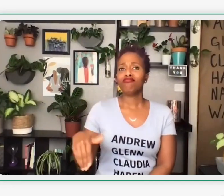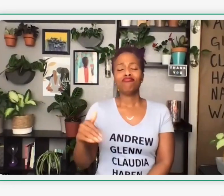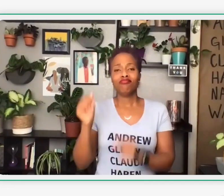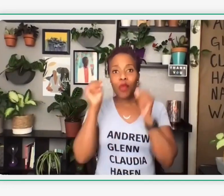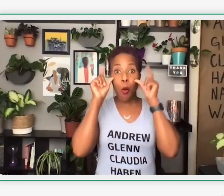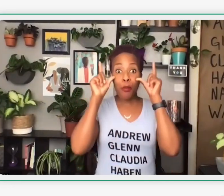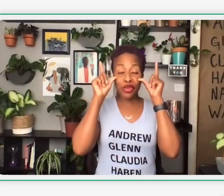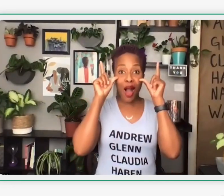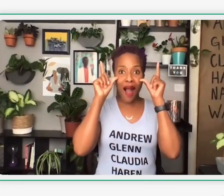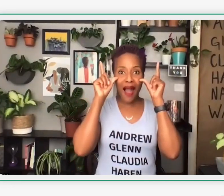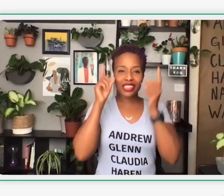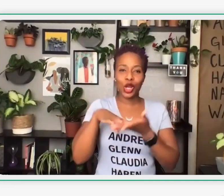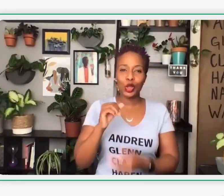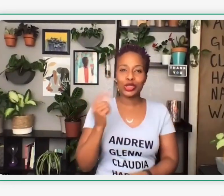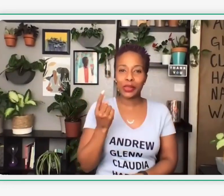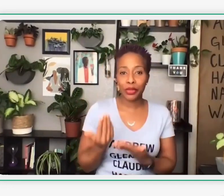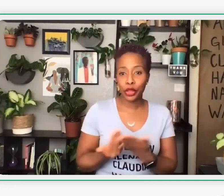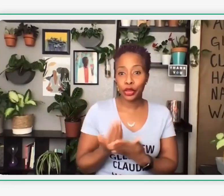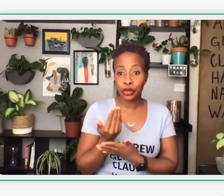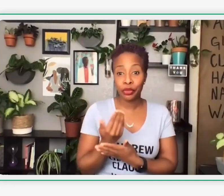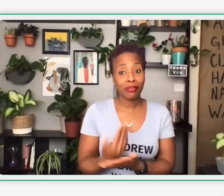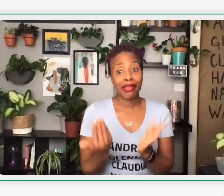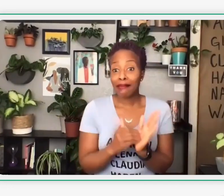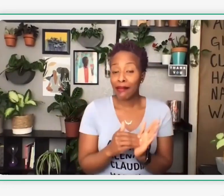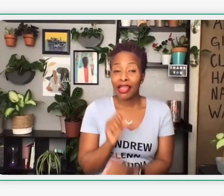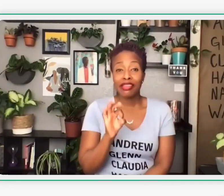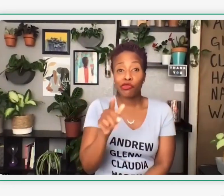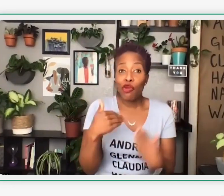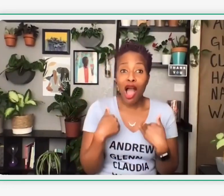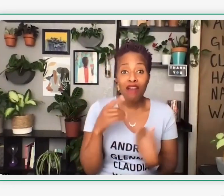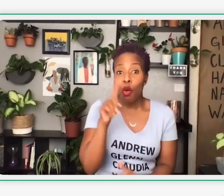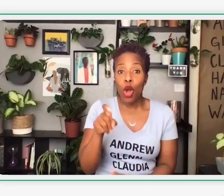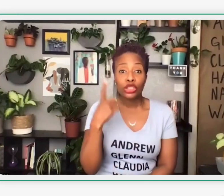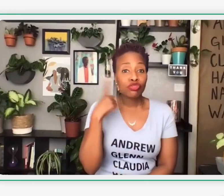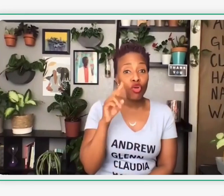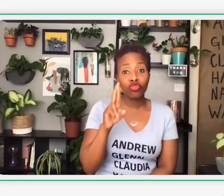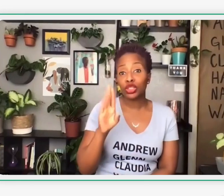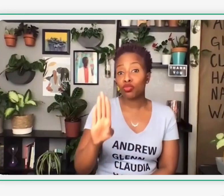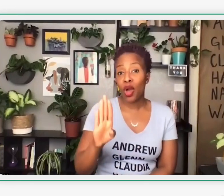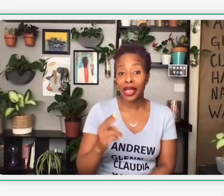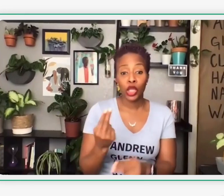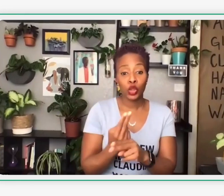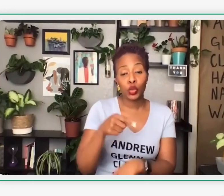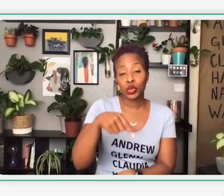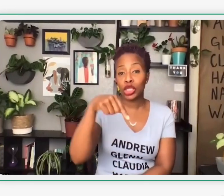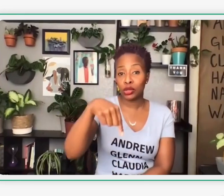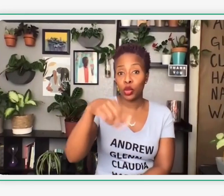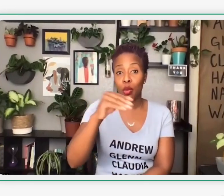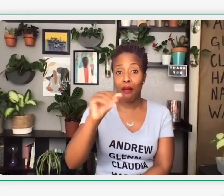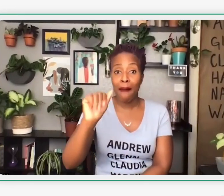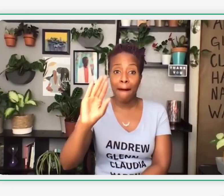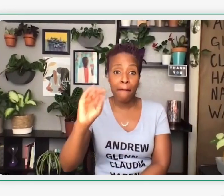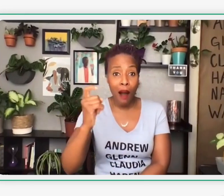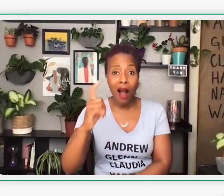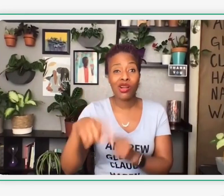and eye-opening to learn something new. Again, if you have any questions for Richie Bryant, you can use the Q&A